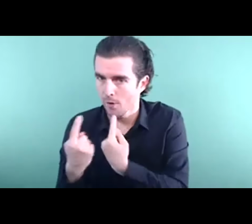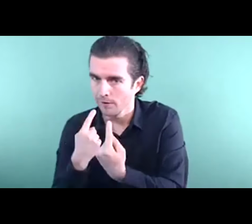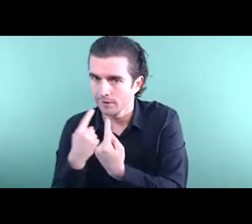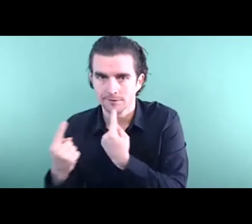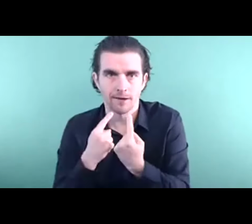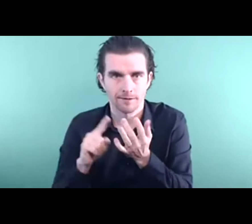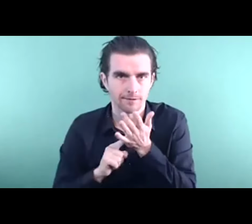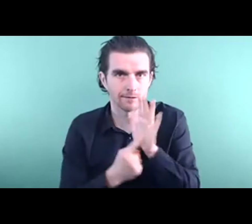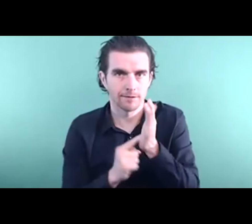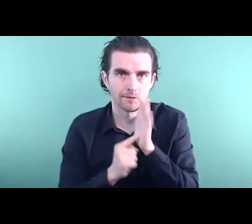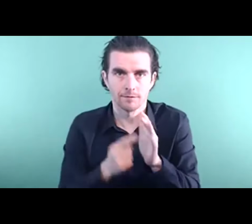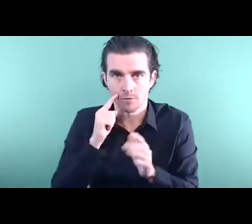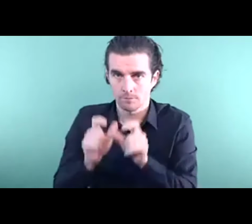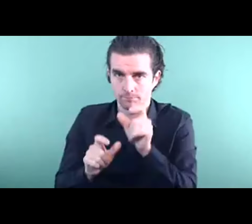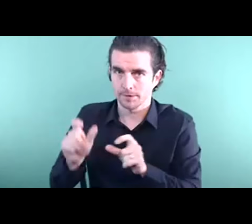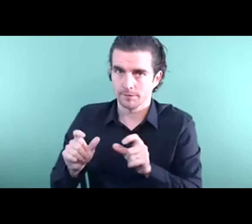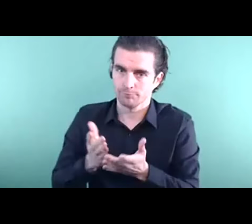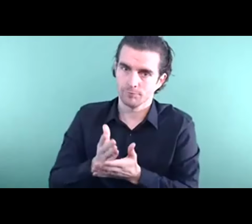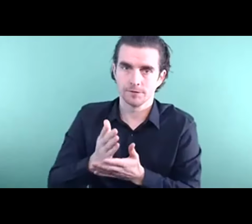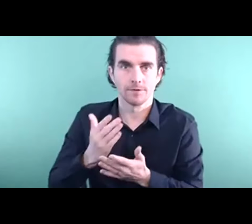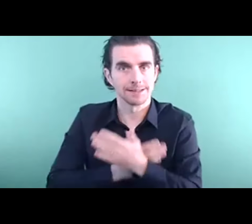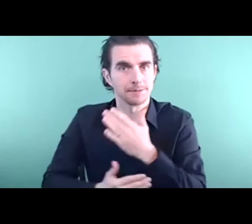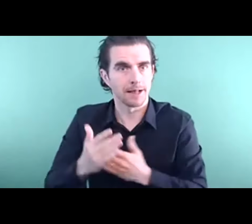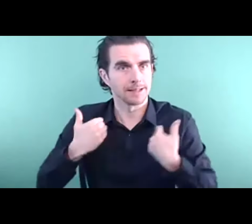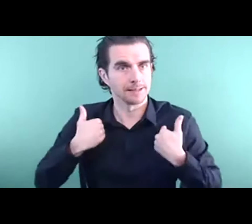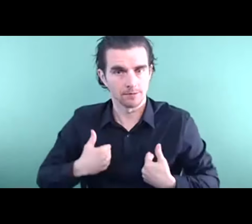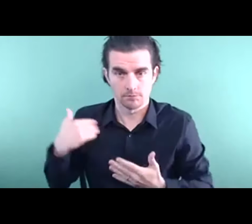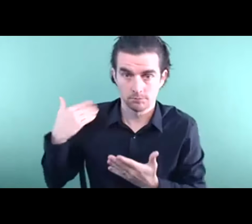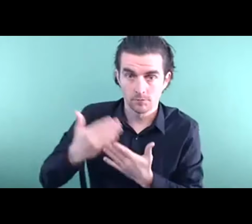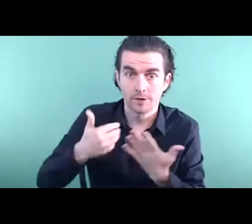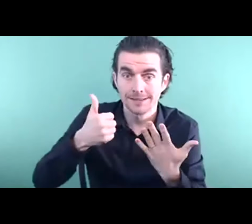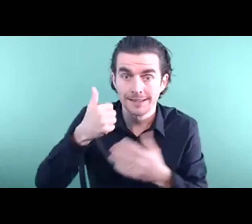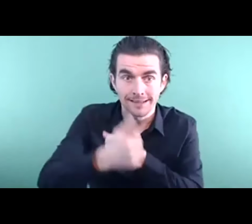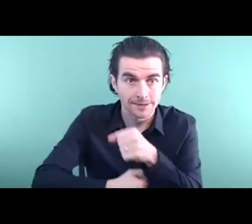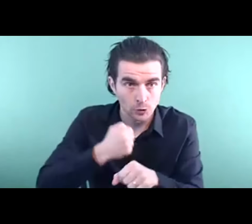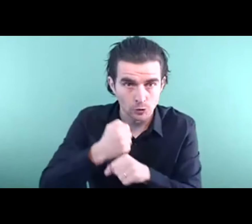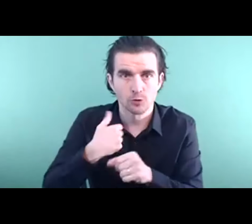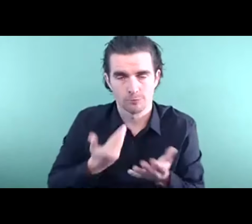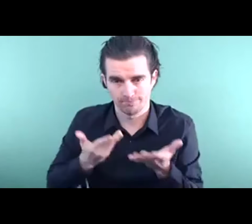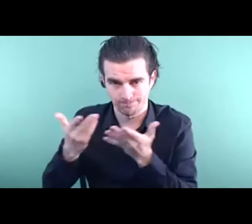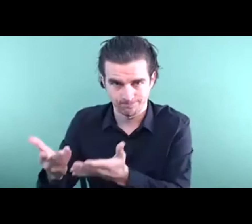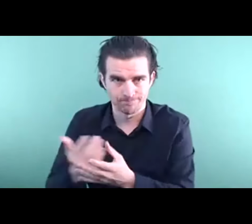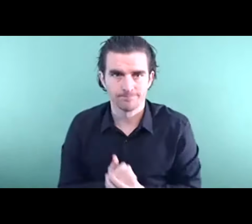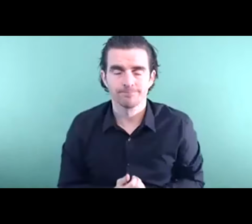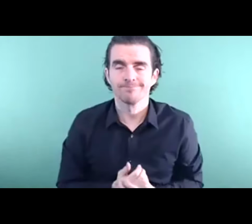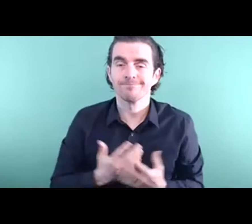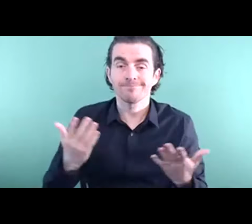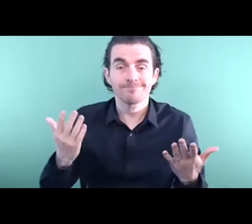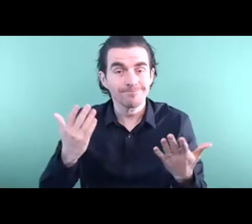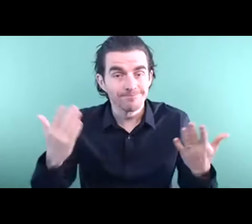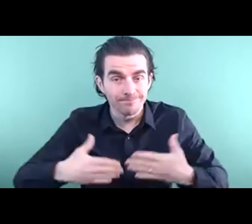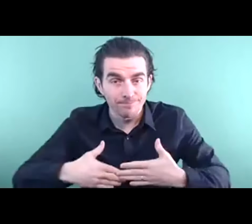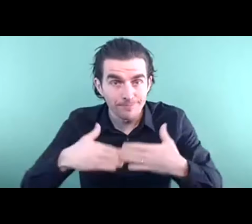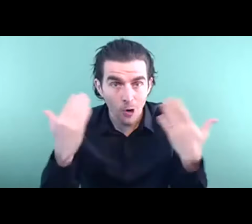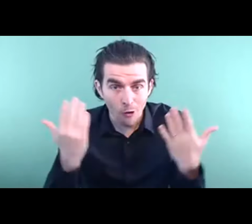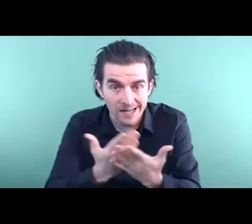believe is absolutely needed, and one that we have been having for a while now. I'm